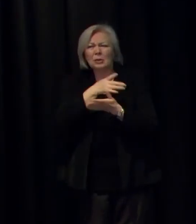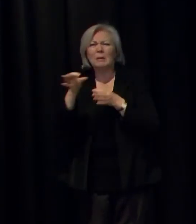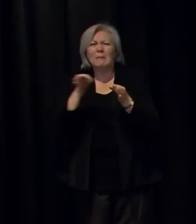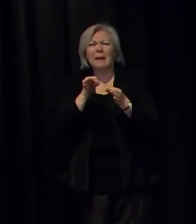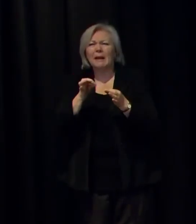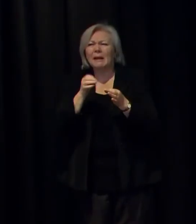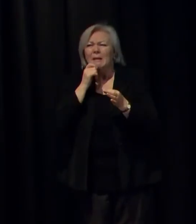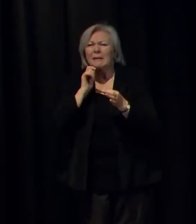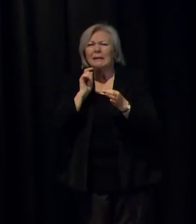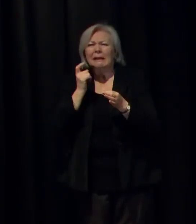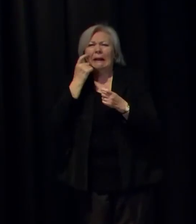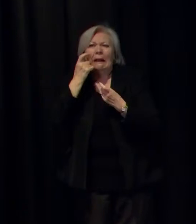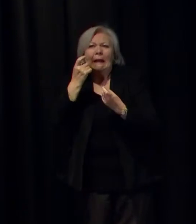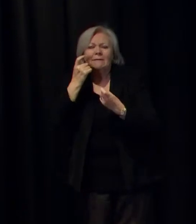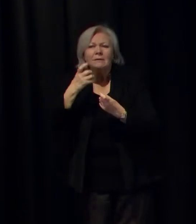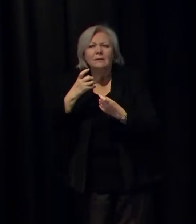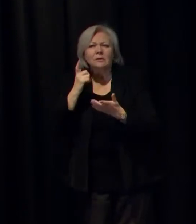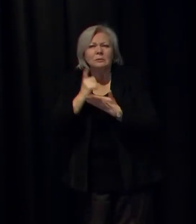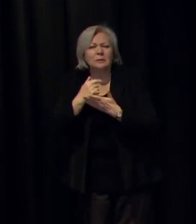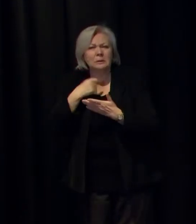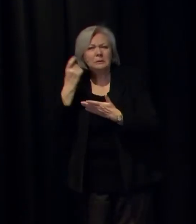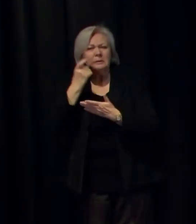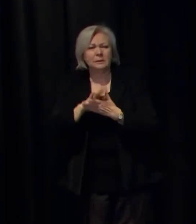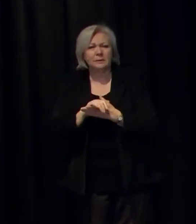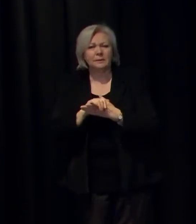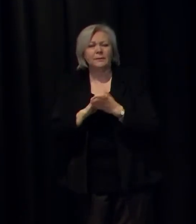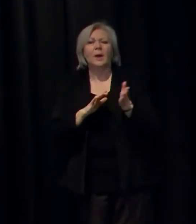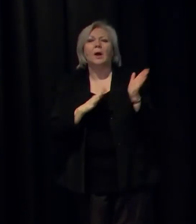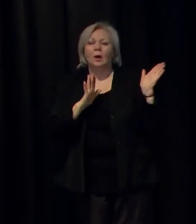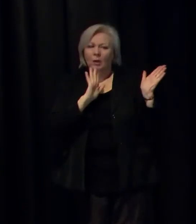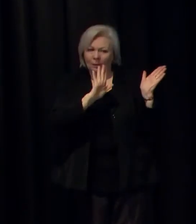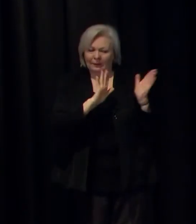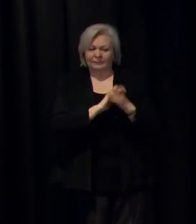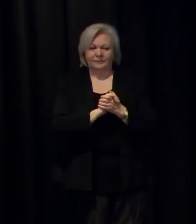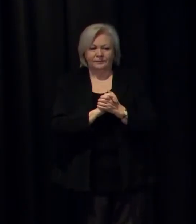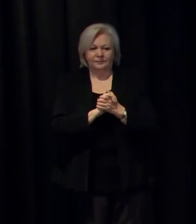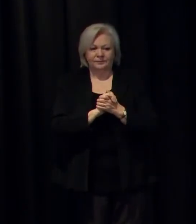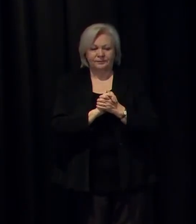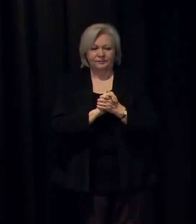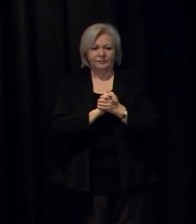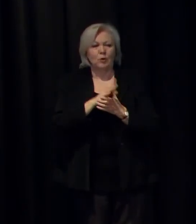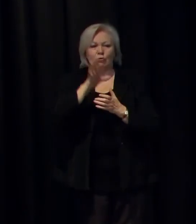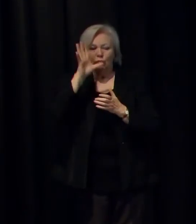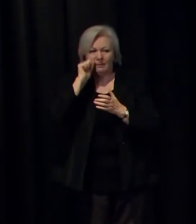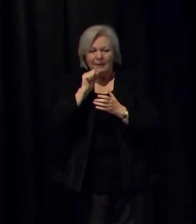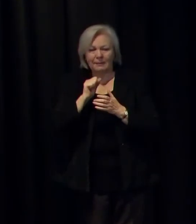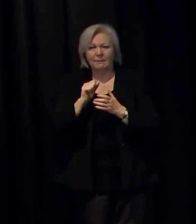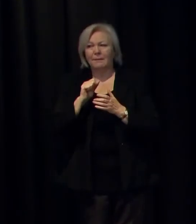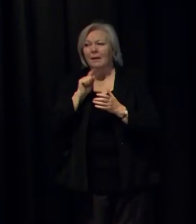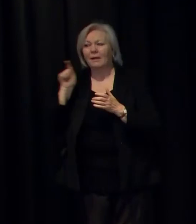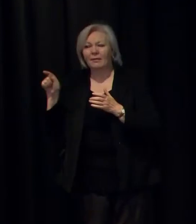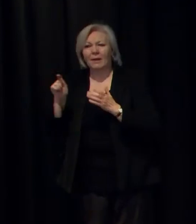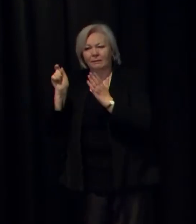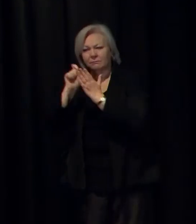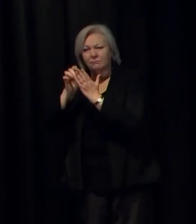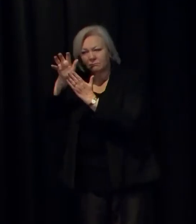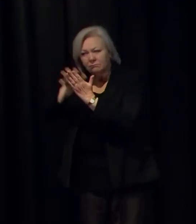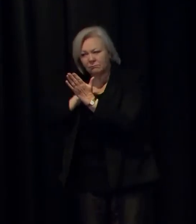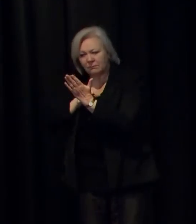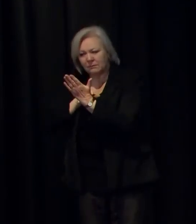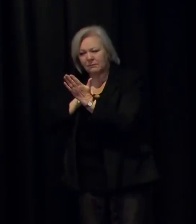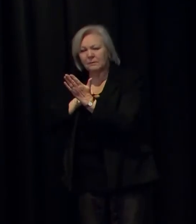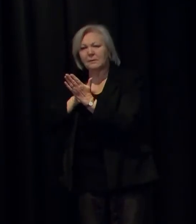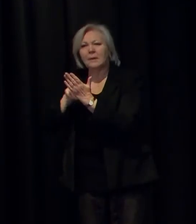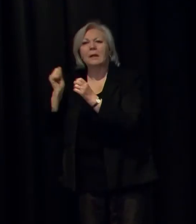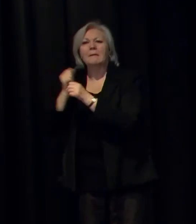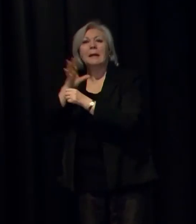not might be safer than their original modelling, because as I've said, there's a whole range of assumptions that have turned out they're a bit on the conservative